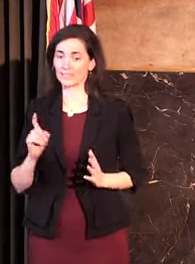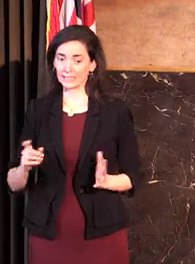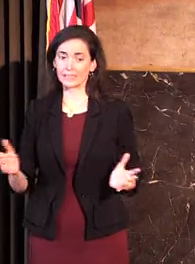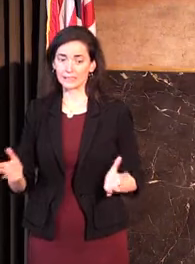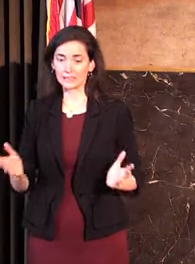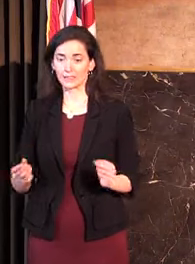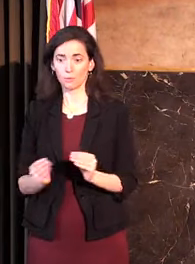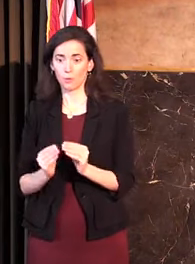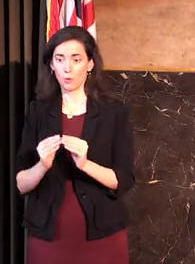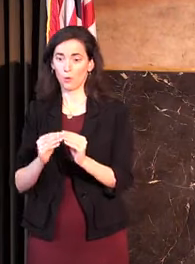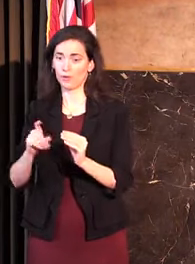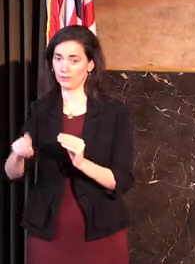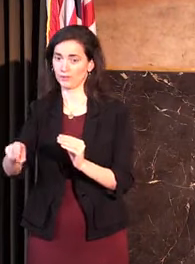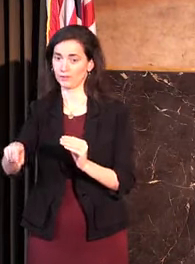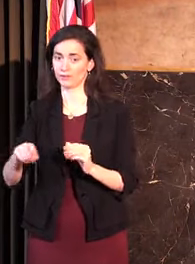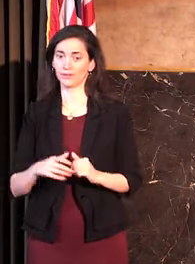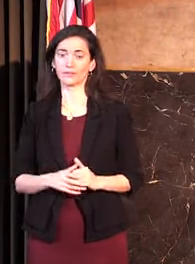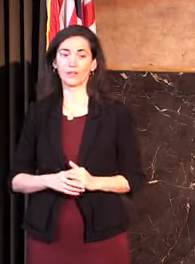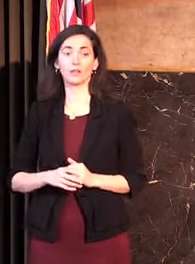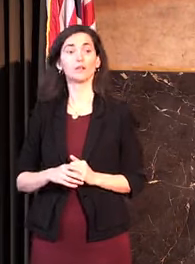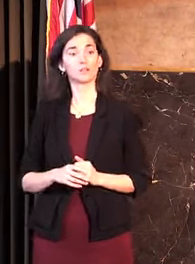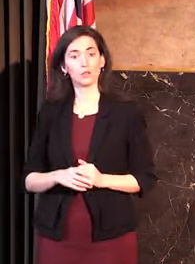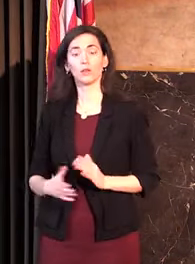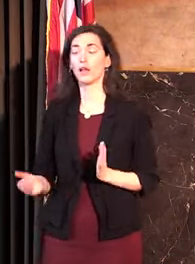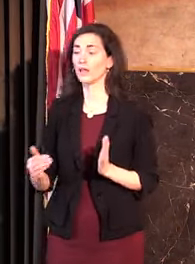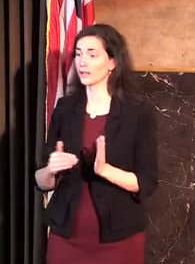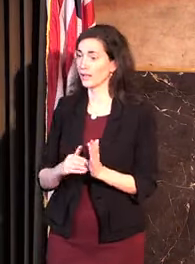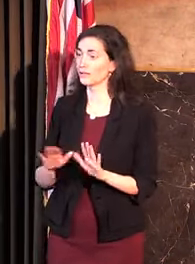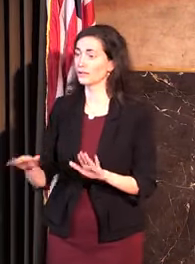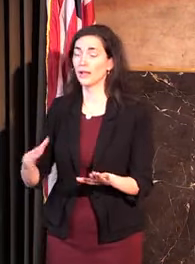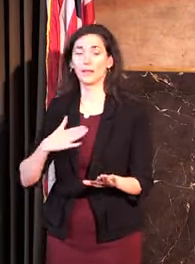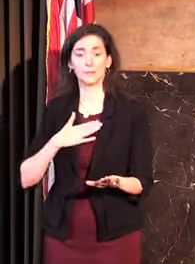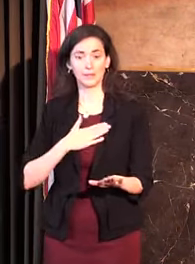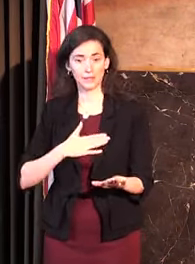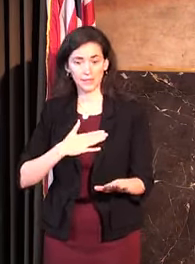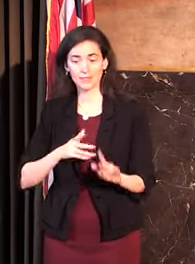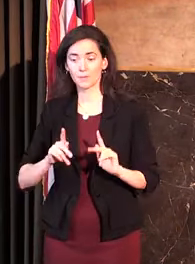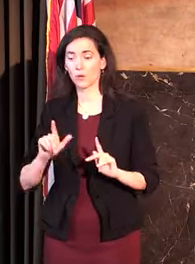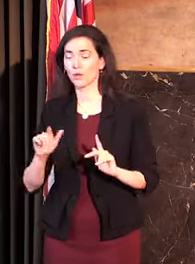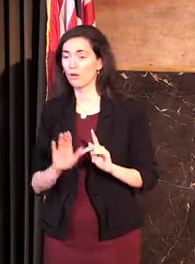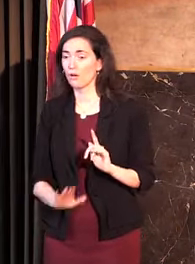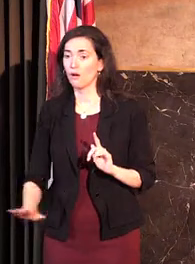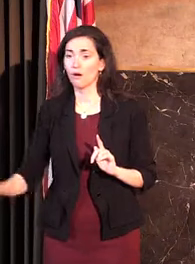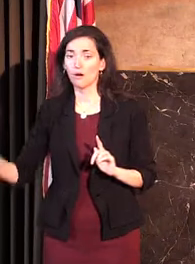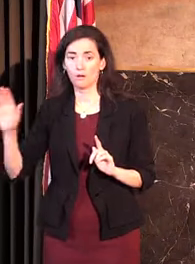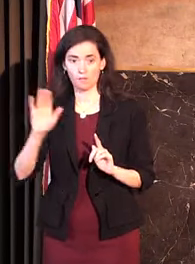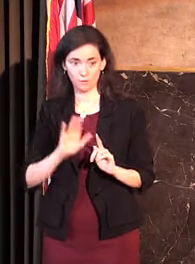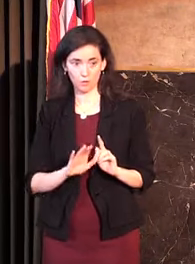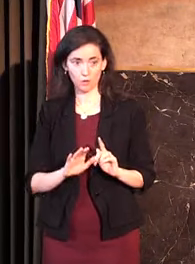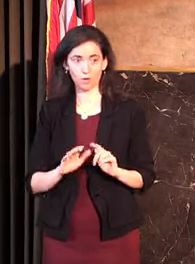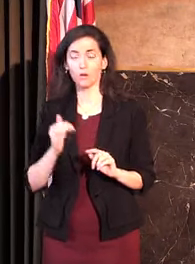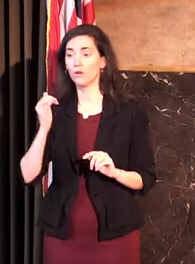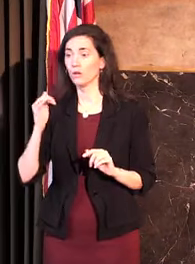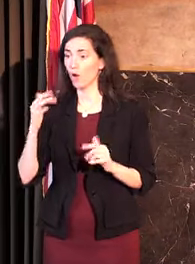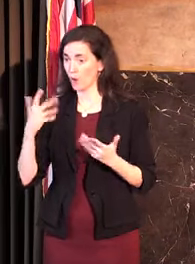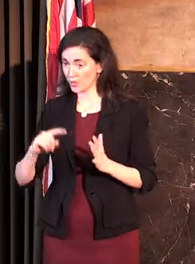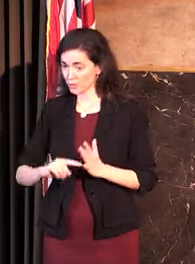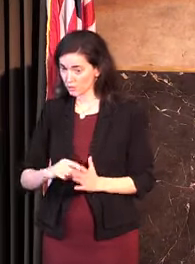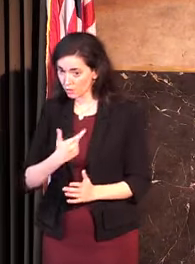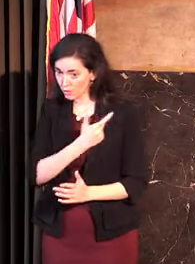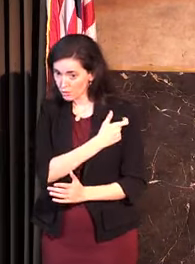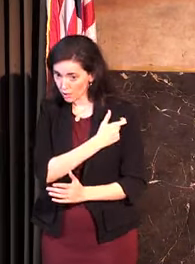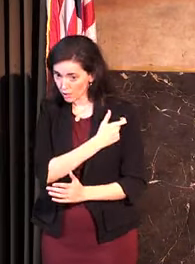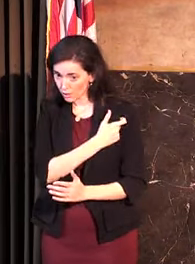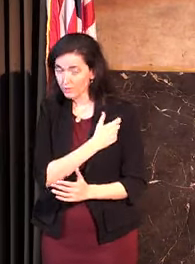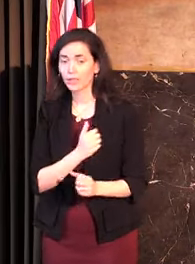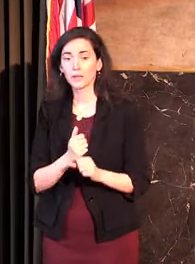those numbers up. And so I'm again appealing to the people of Louisiana. If you've started your vaccination series, make sure